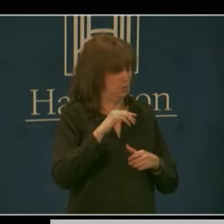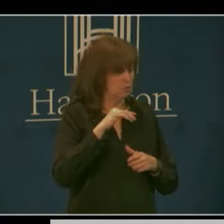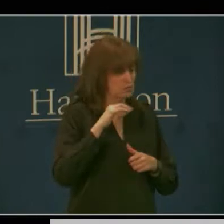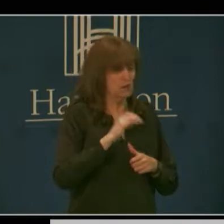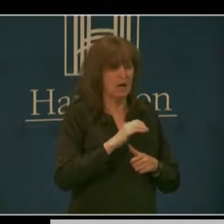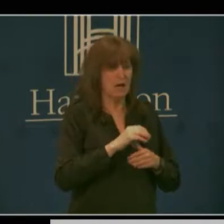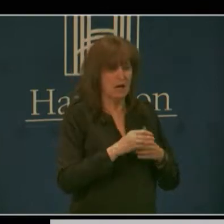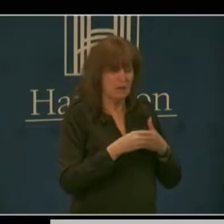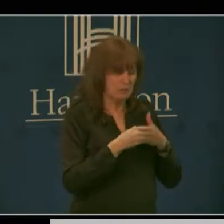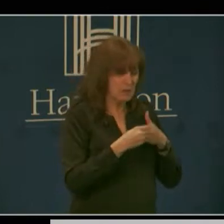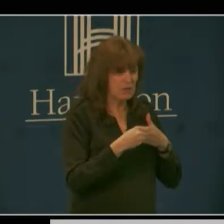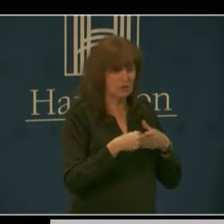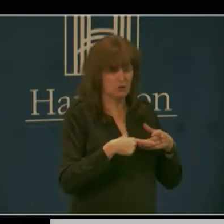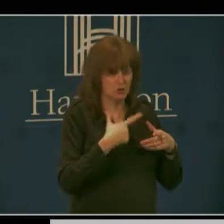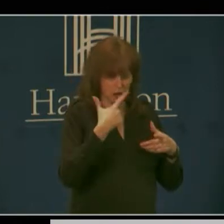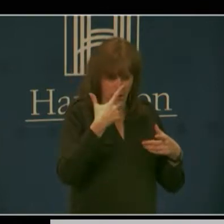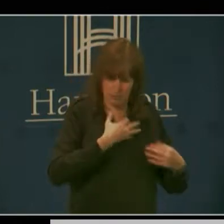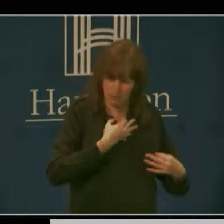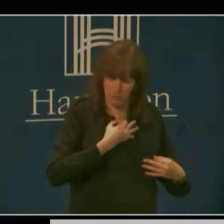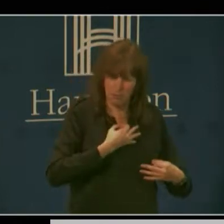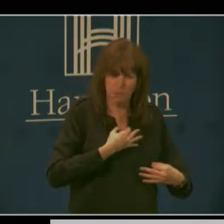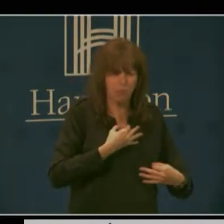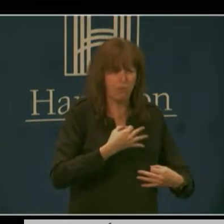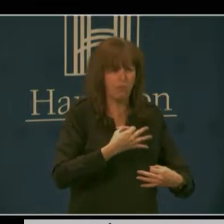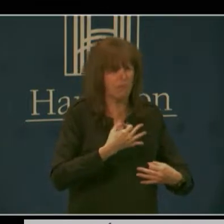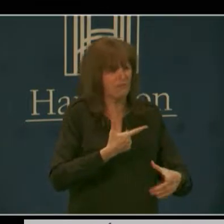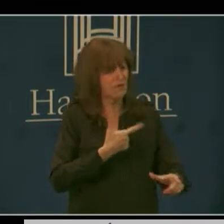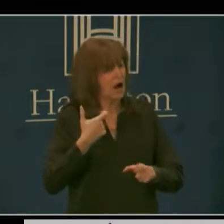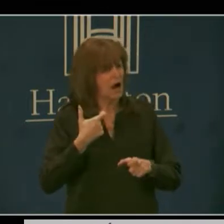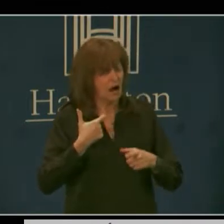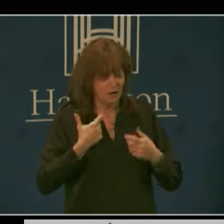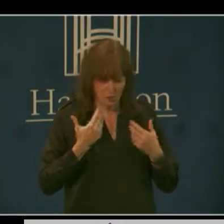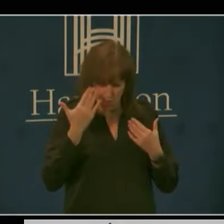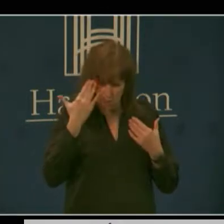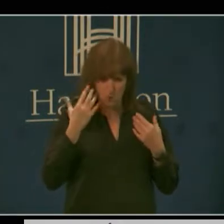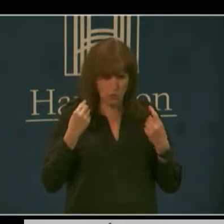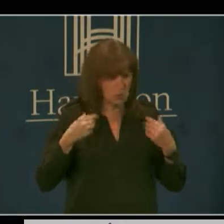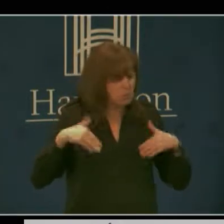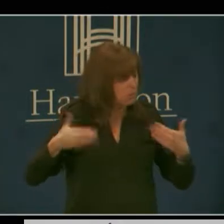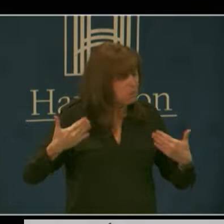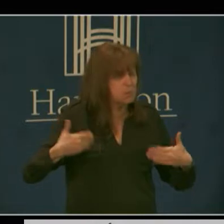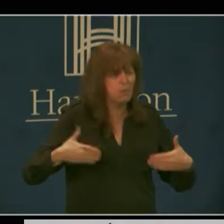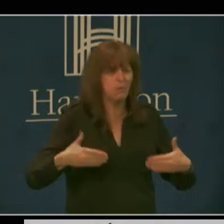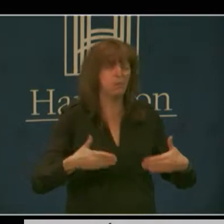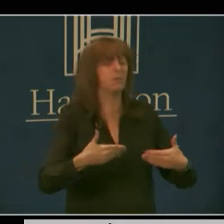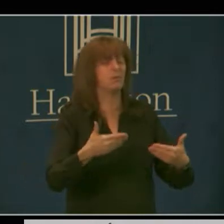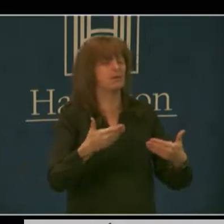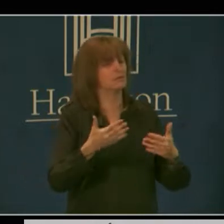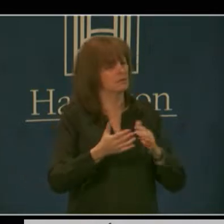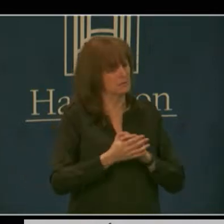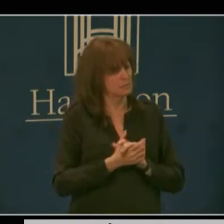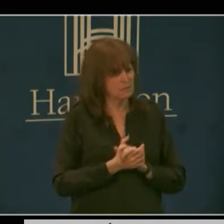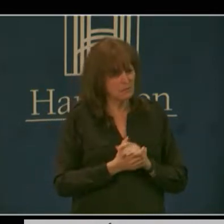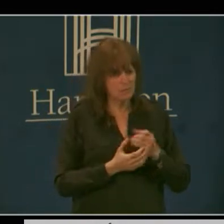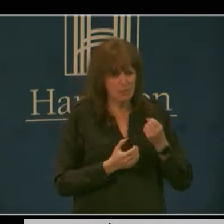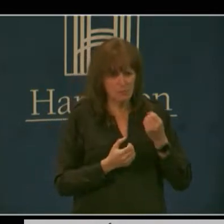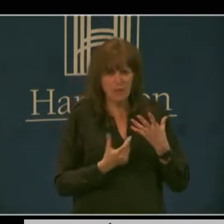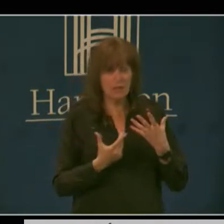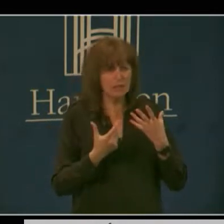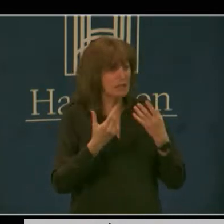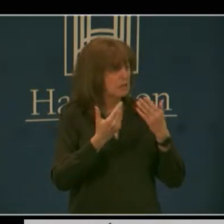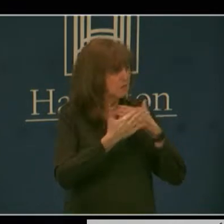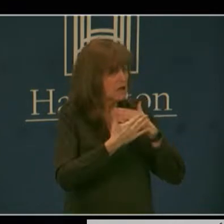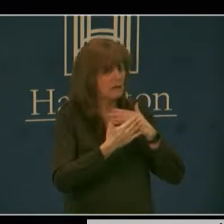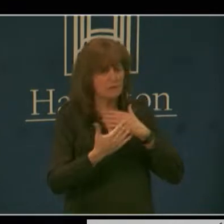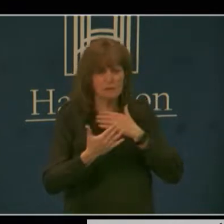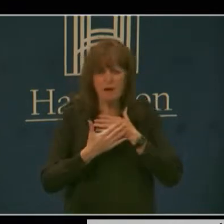informed decisions about how best to deal with this crisis. We get inputs from a whole bunch of places. We meet and talk